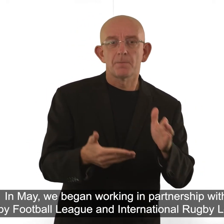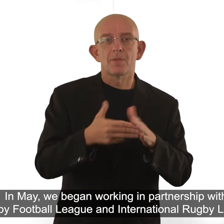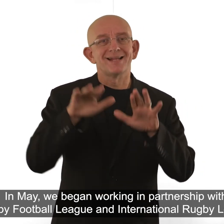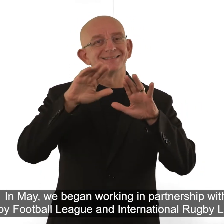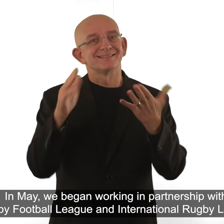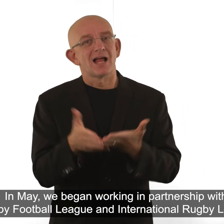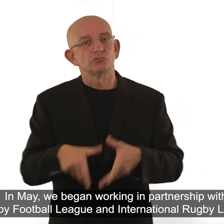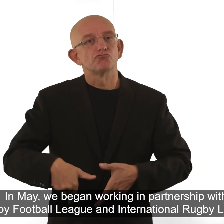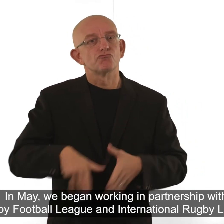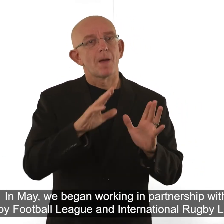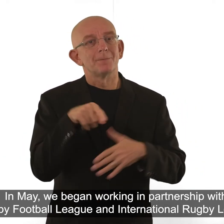League